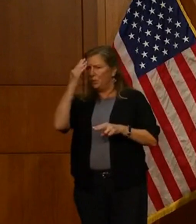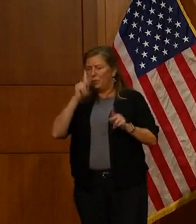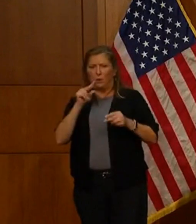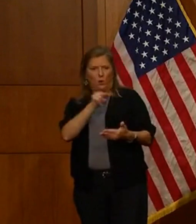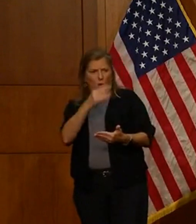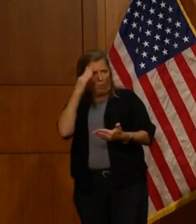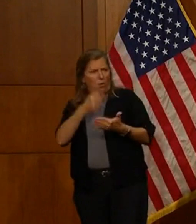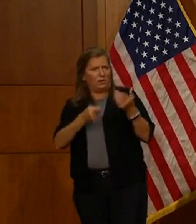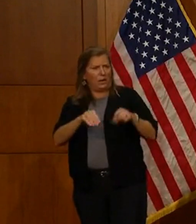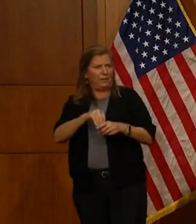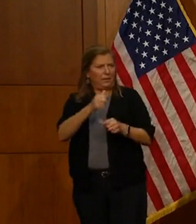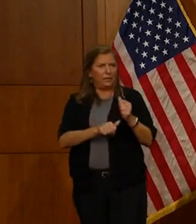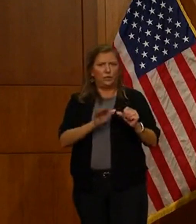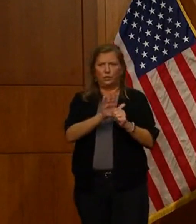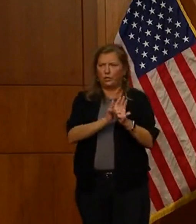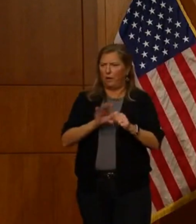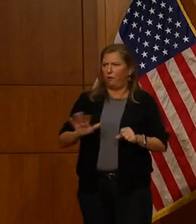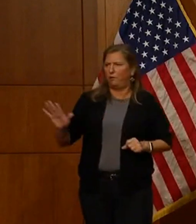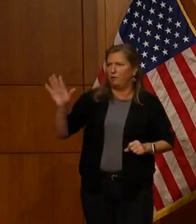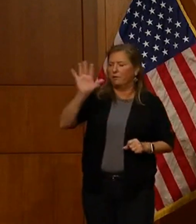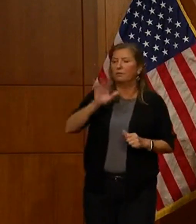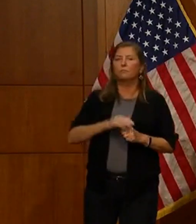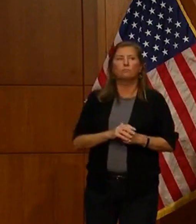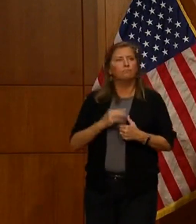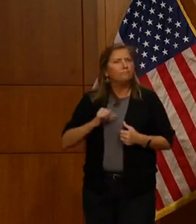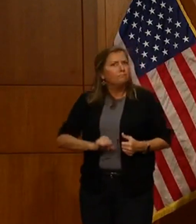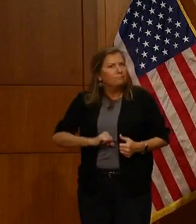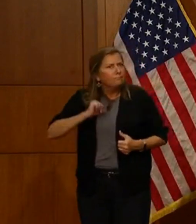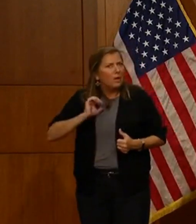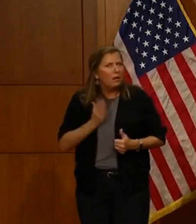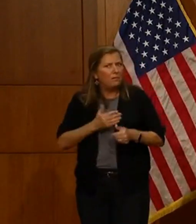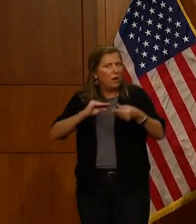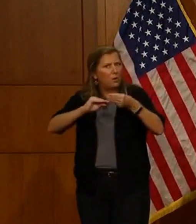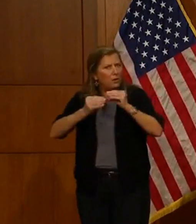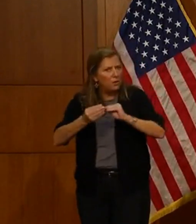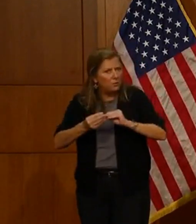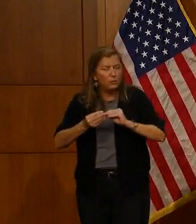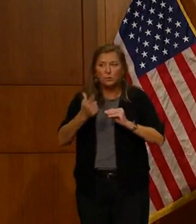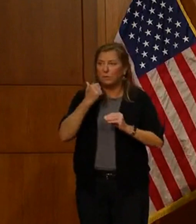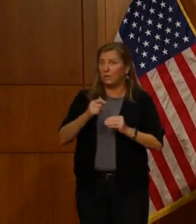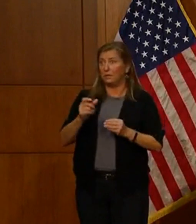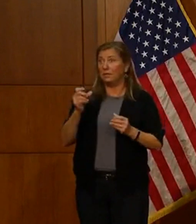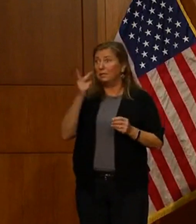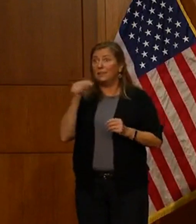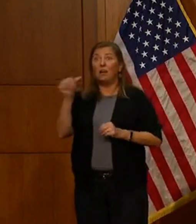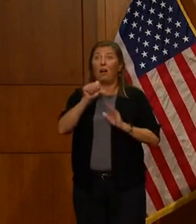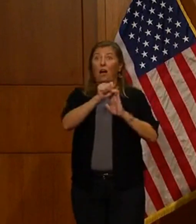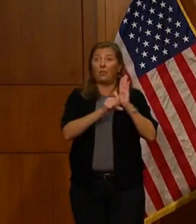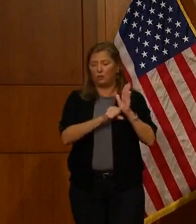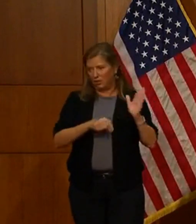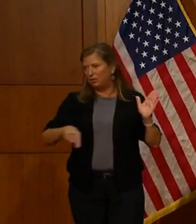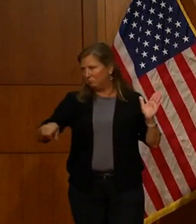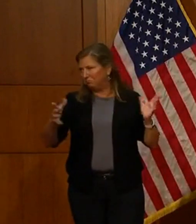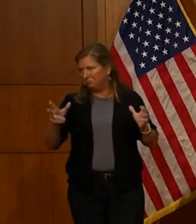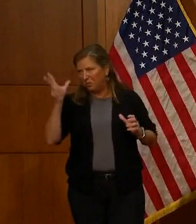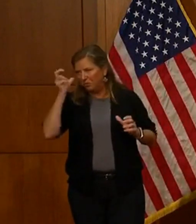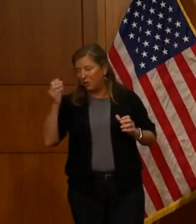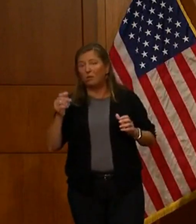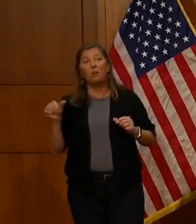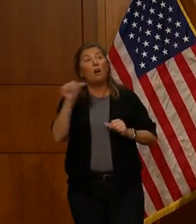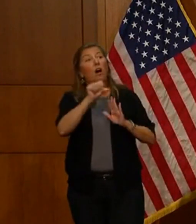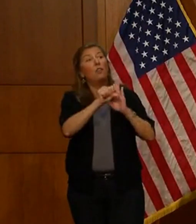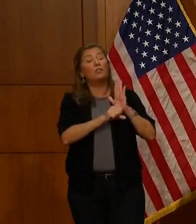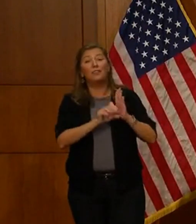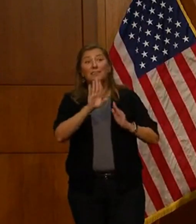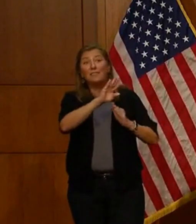community. I'm especially proud of Virginia's numbers, as we're seeing many other states, as you all have heard, that